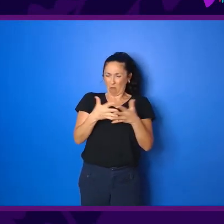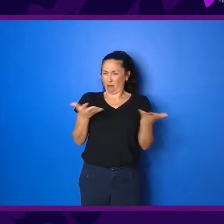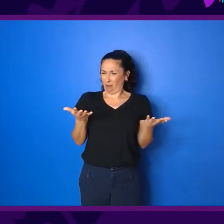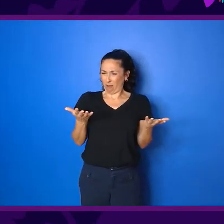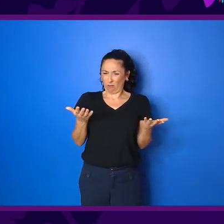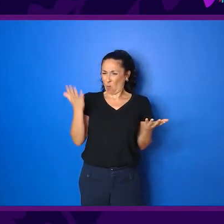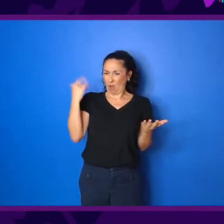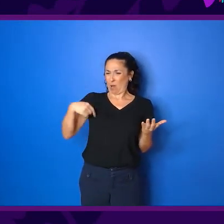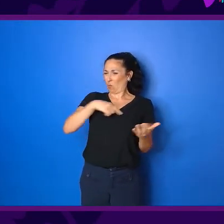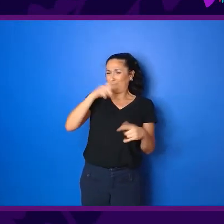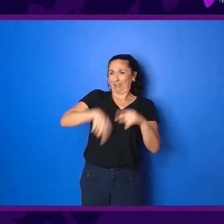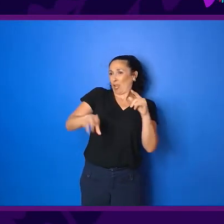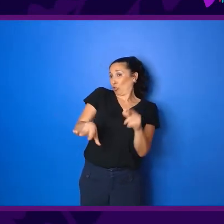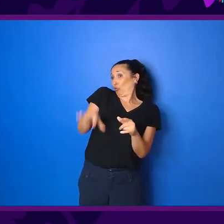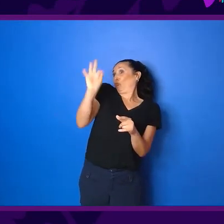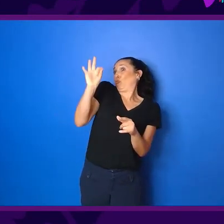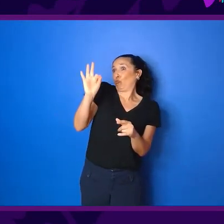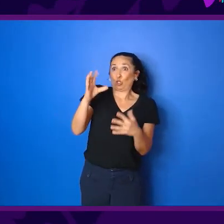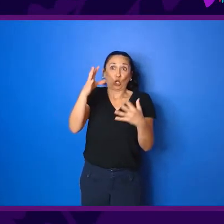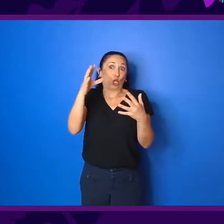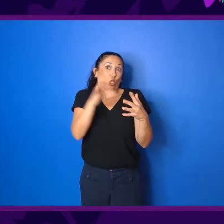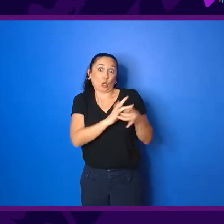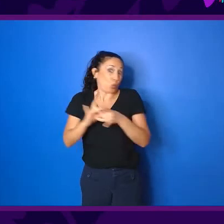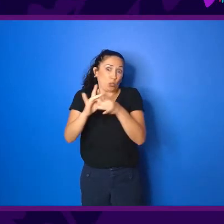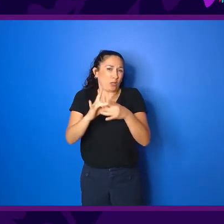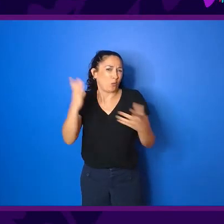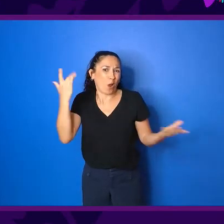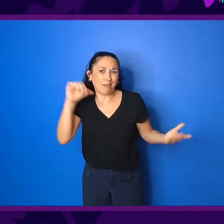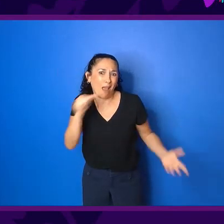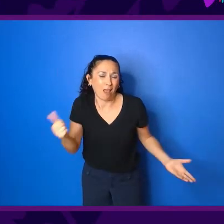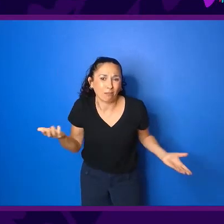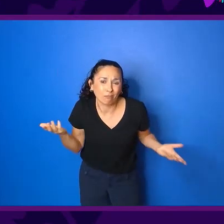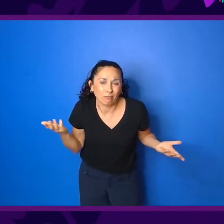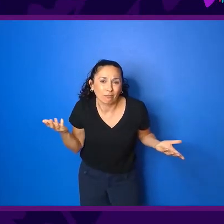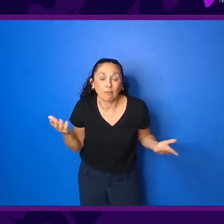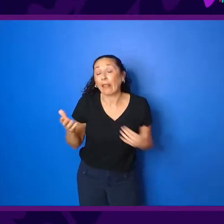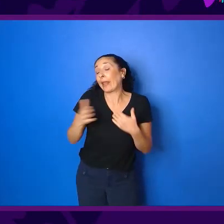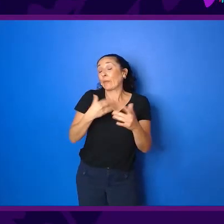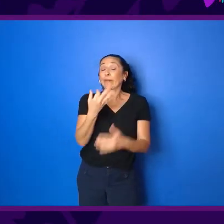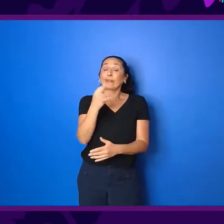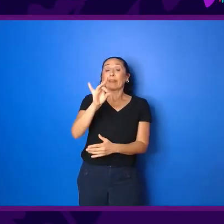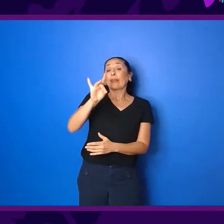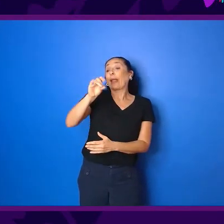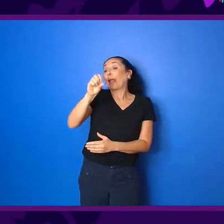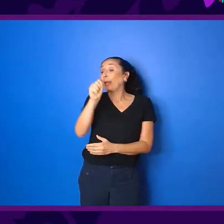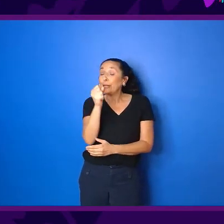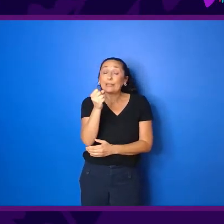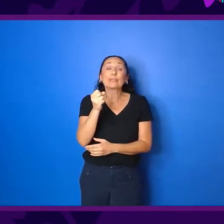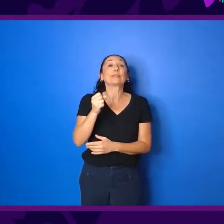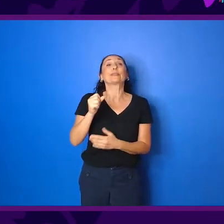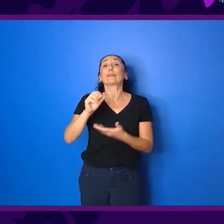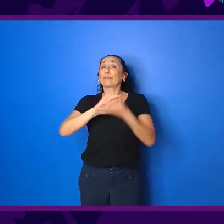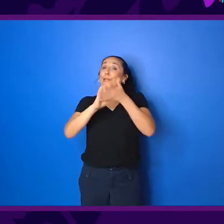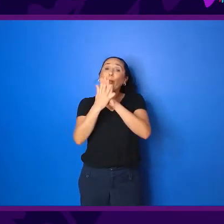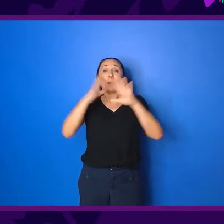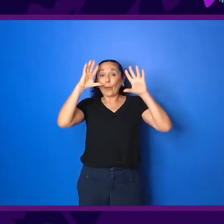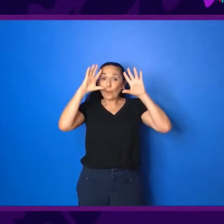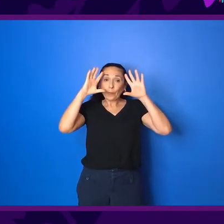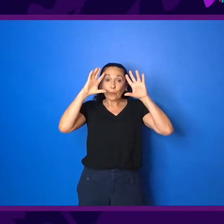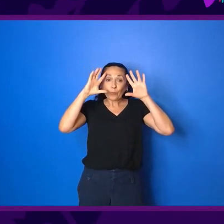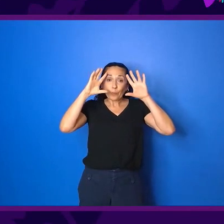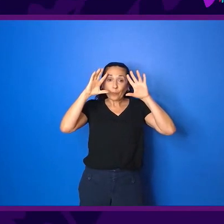union, right? Anyway, it says here that, like, in the 80s, she becomes like the president of the UFW.